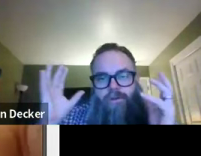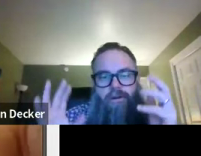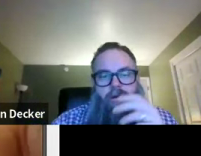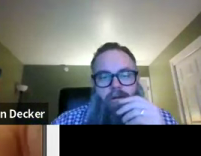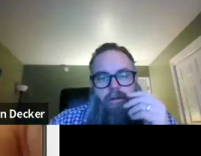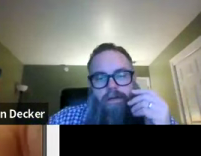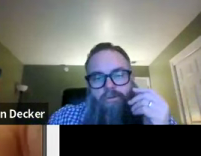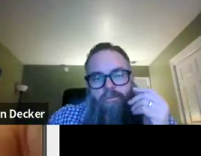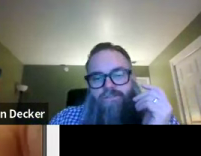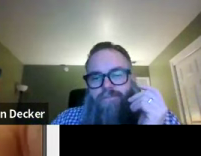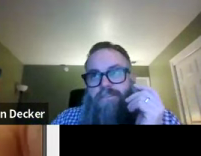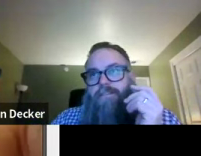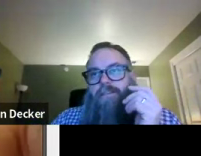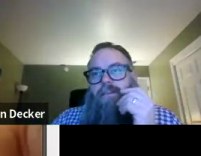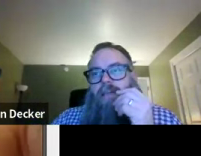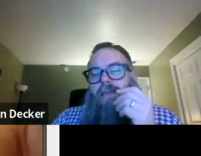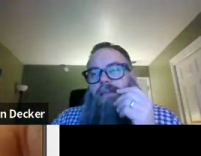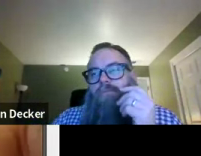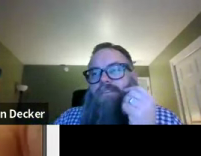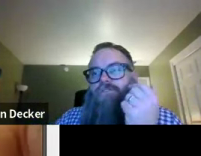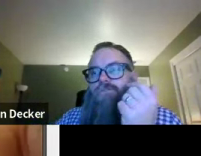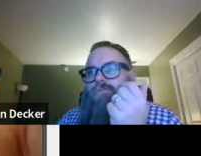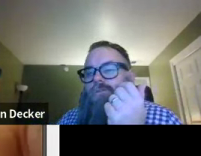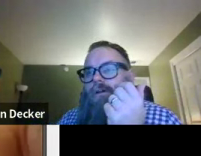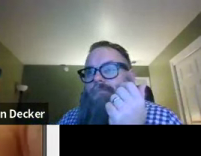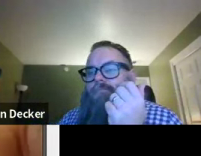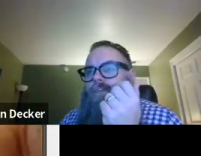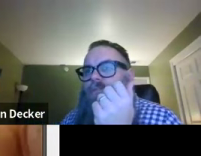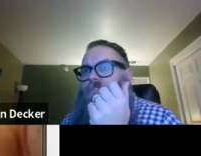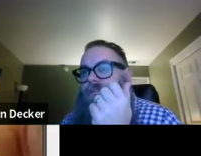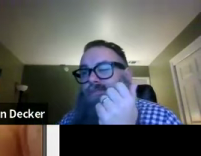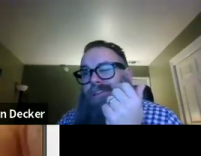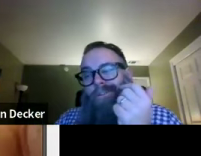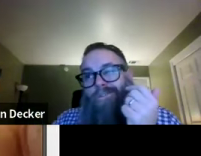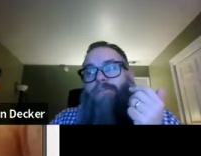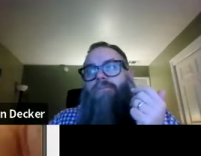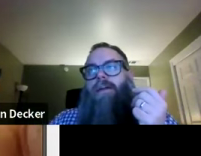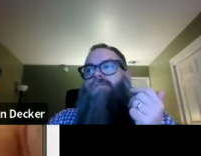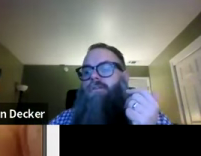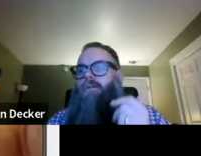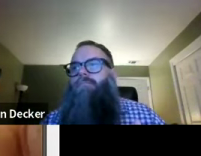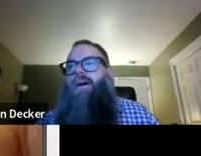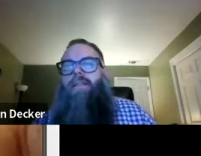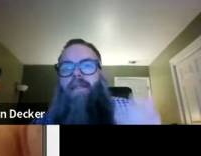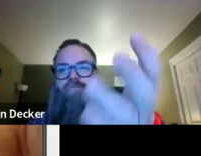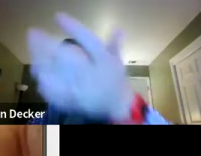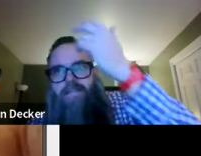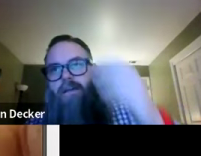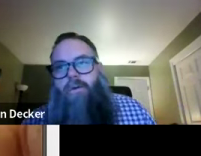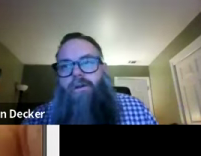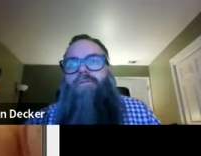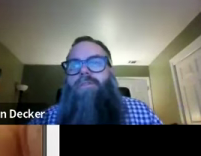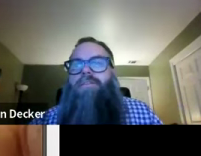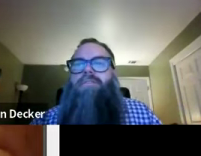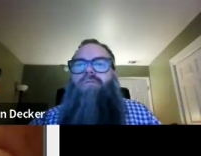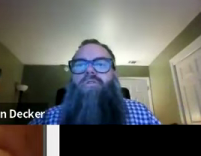group that they work with are adult residential facility and residential care facilities for the elderly providers. But as we just